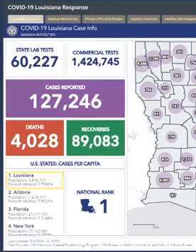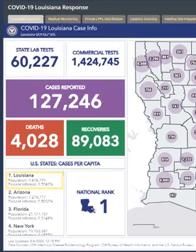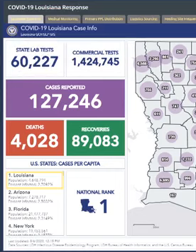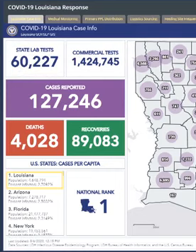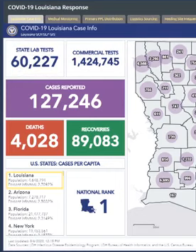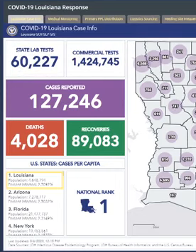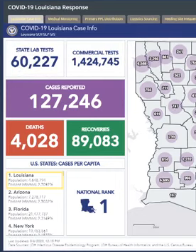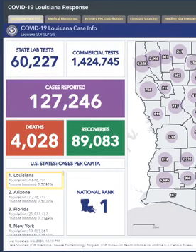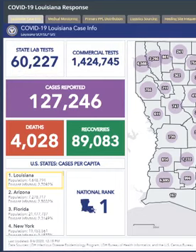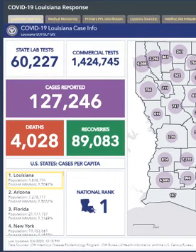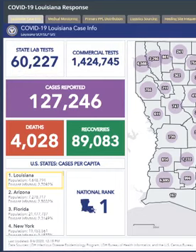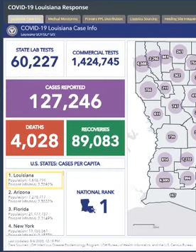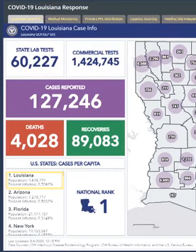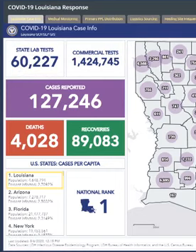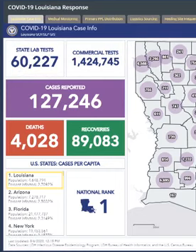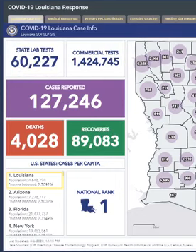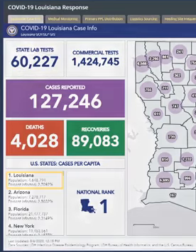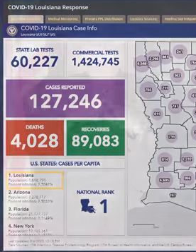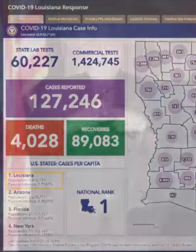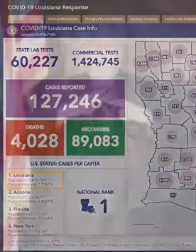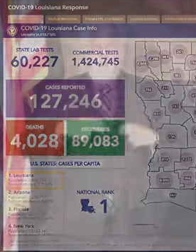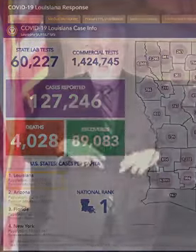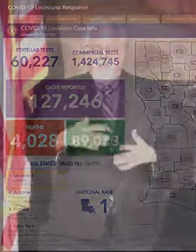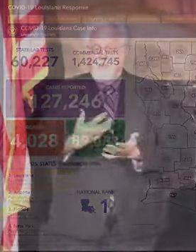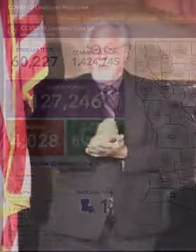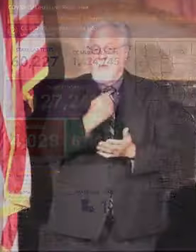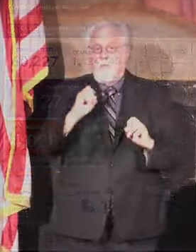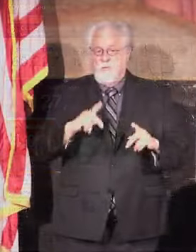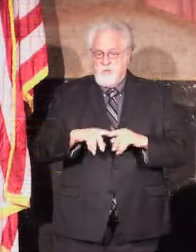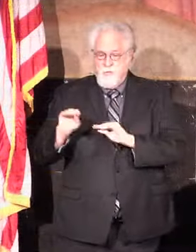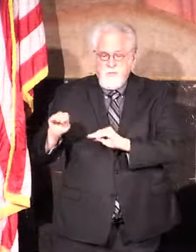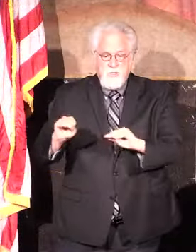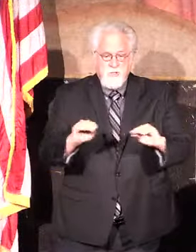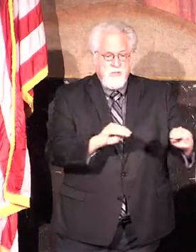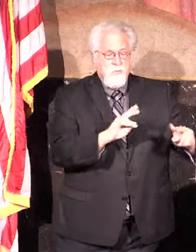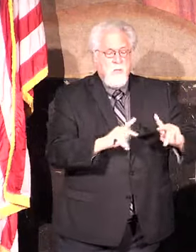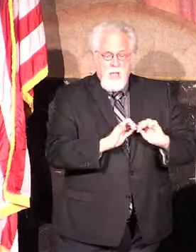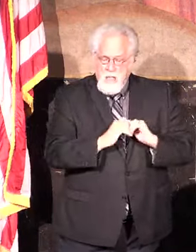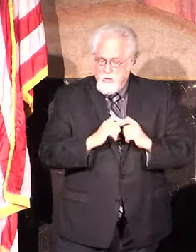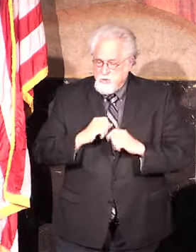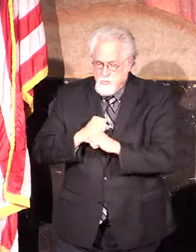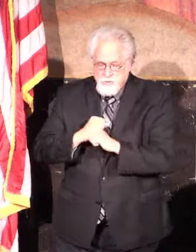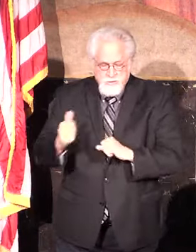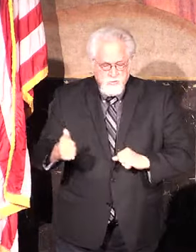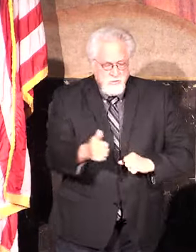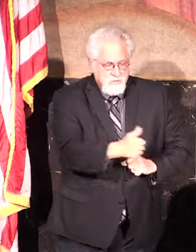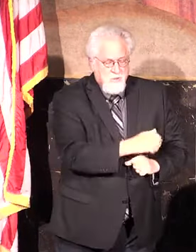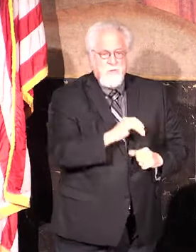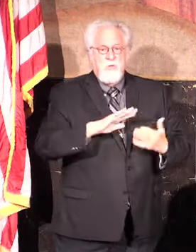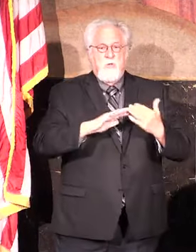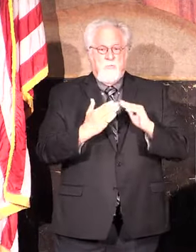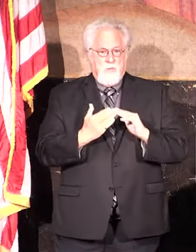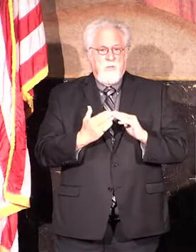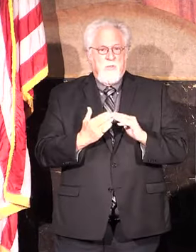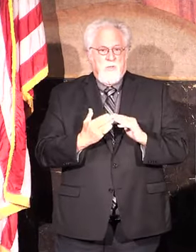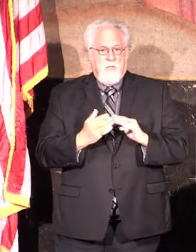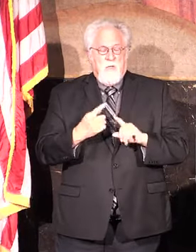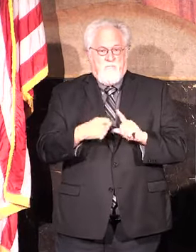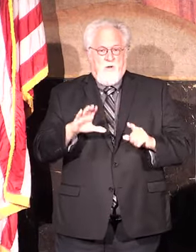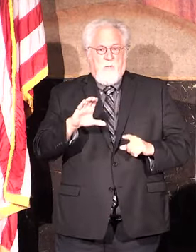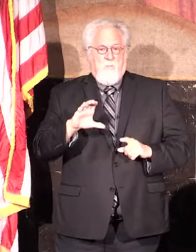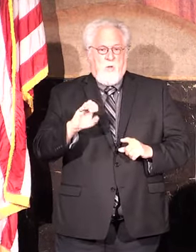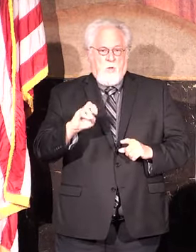mask, and the Department of Health took the opportunity to educate residents on how to protect themselves and their communities from